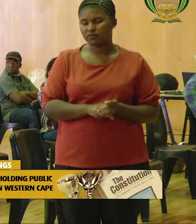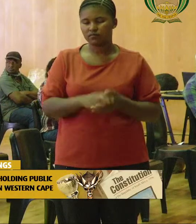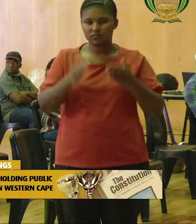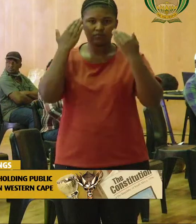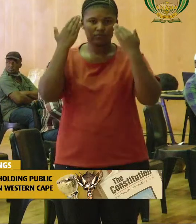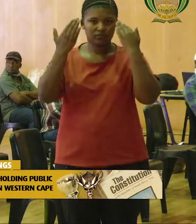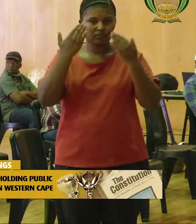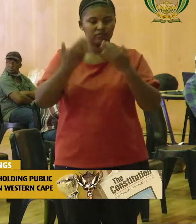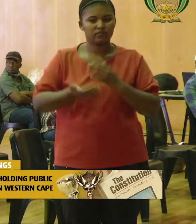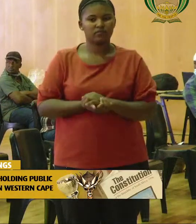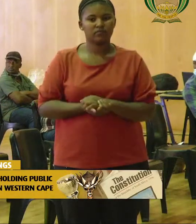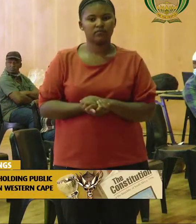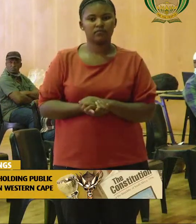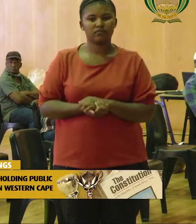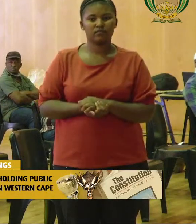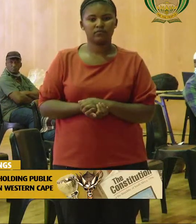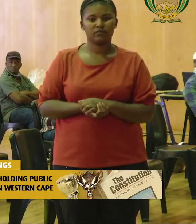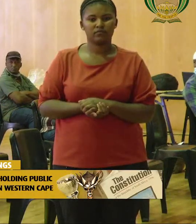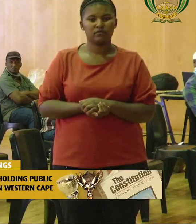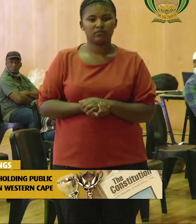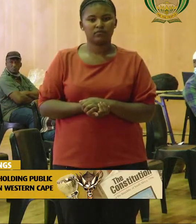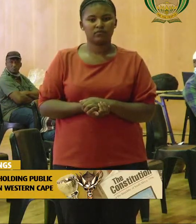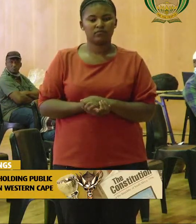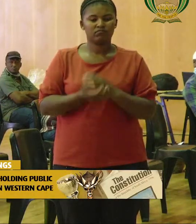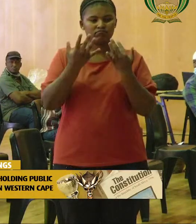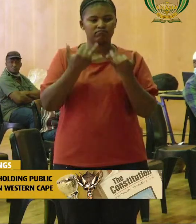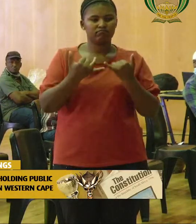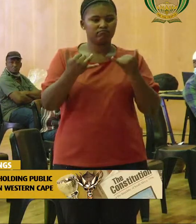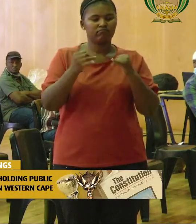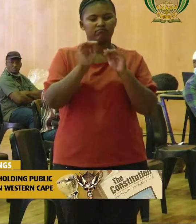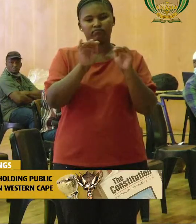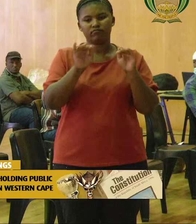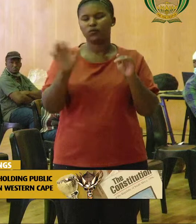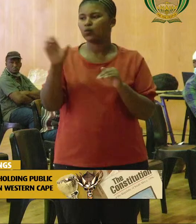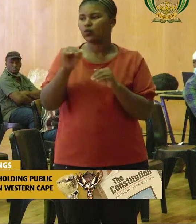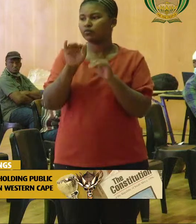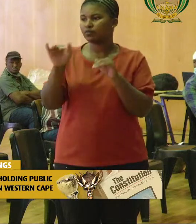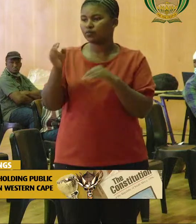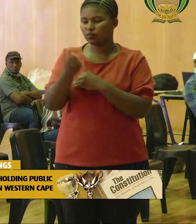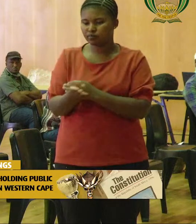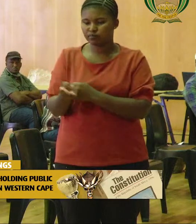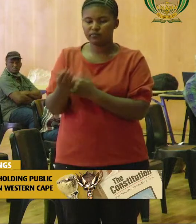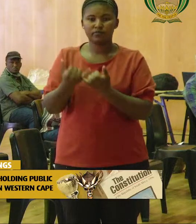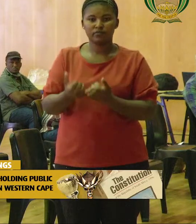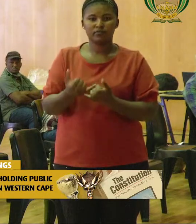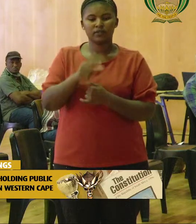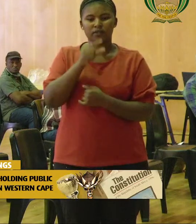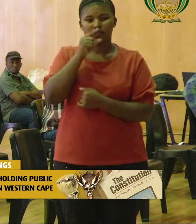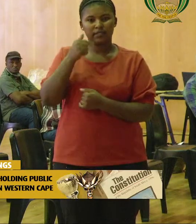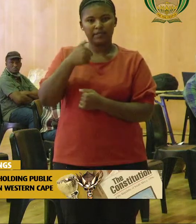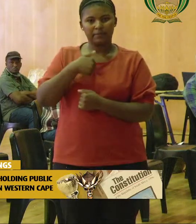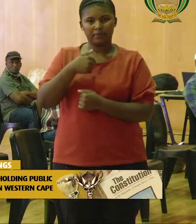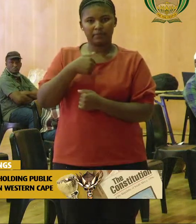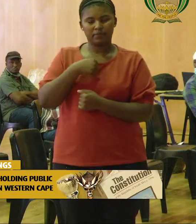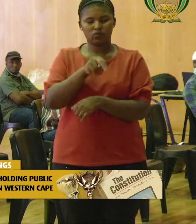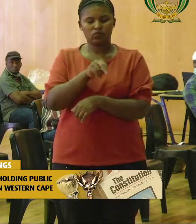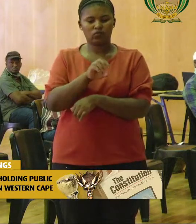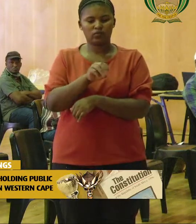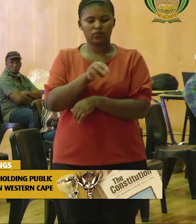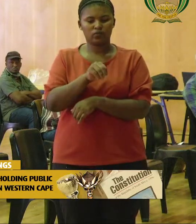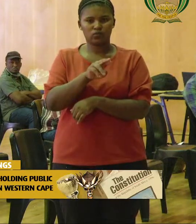Molweni, ndabulisa kumalungu eParlamente, ndibulisa kumntu okhoyo wonke. Igama lam ndinginobuzwe